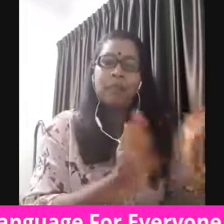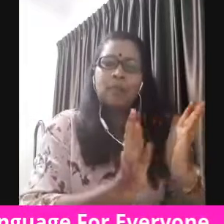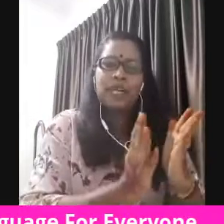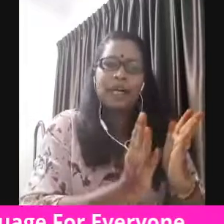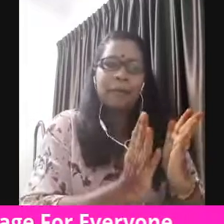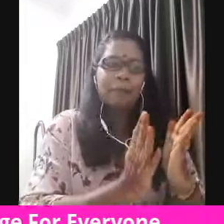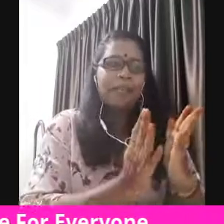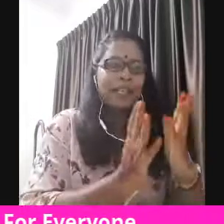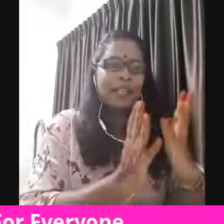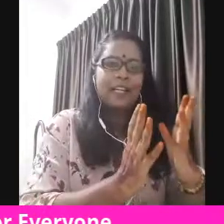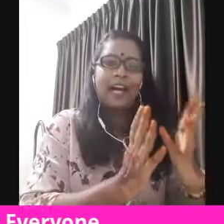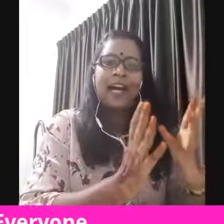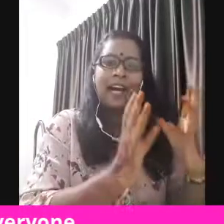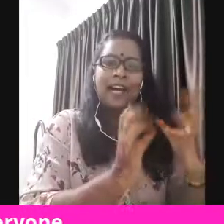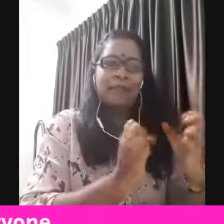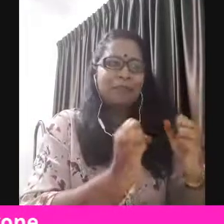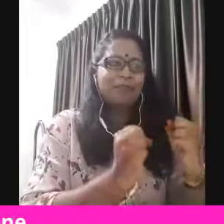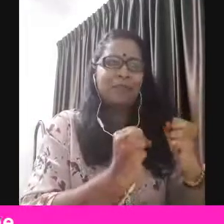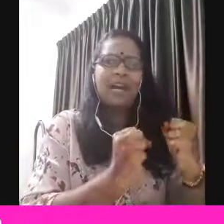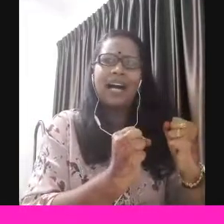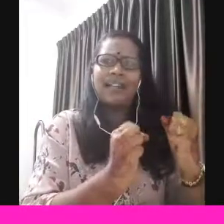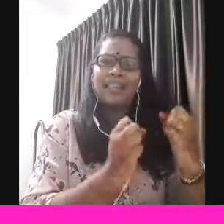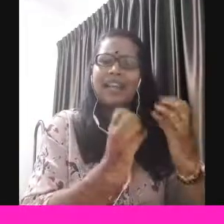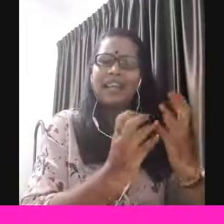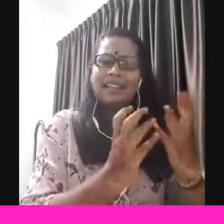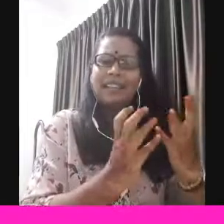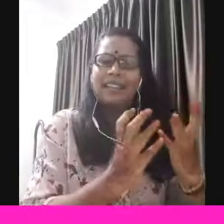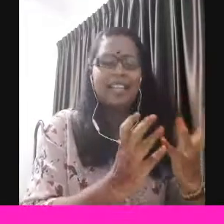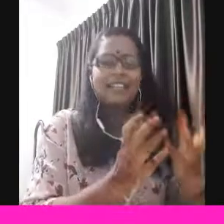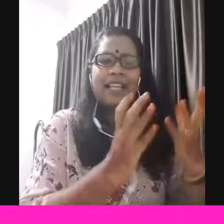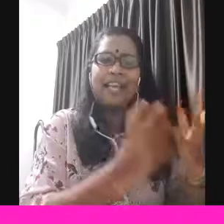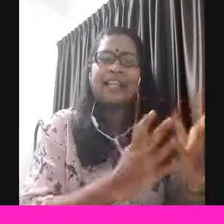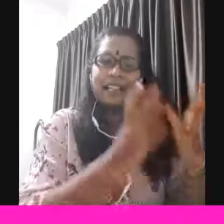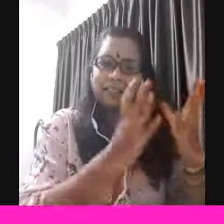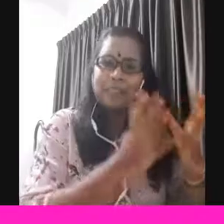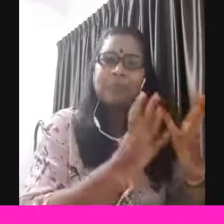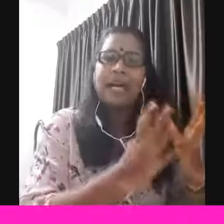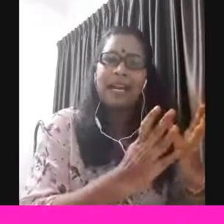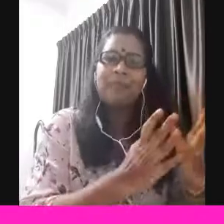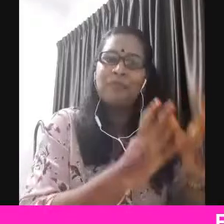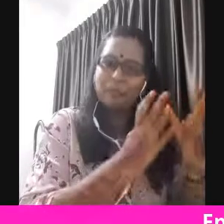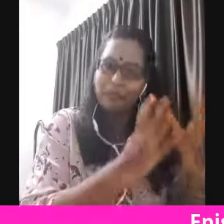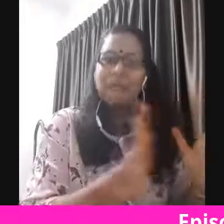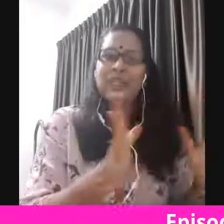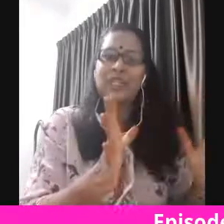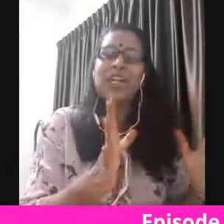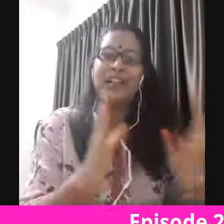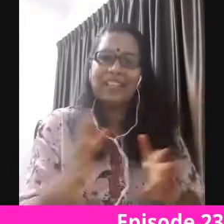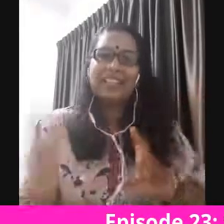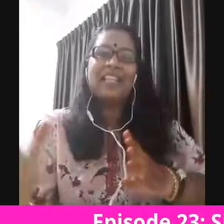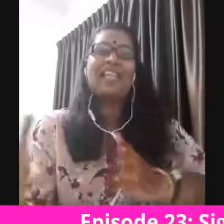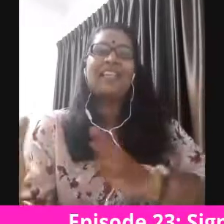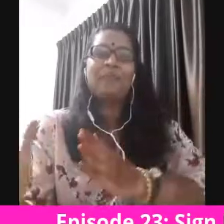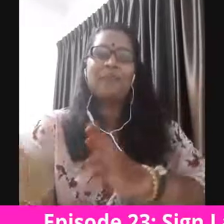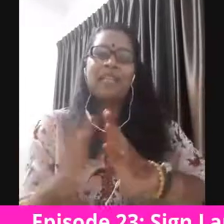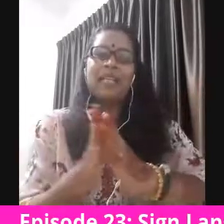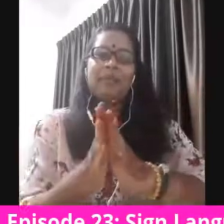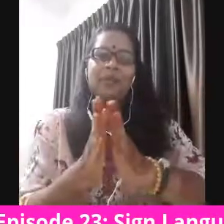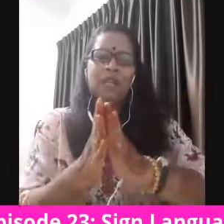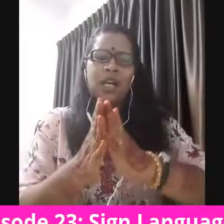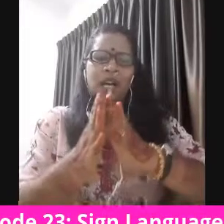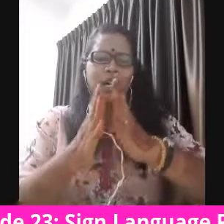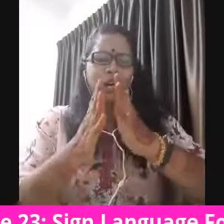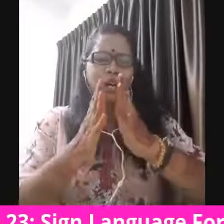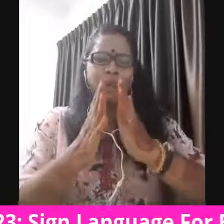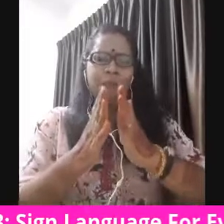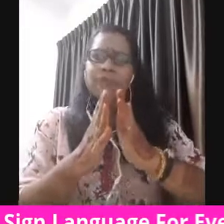is most their Simplified. they like, yes, they like this BIM very much rather than Mm-hmm. KTBM. KTBM